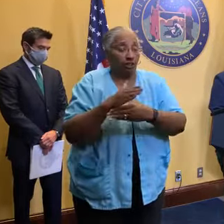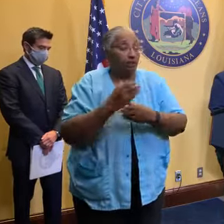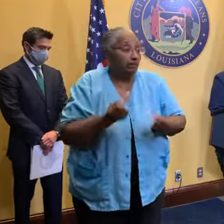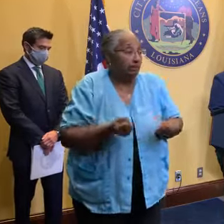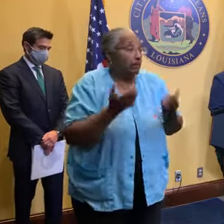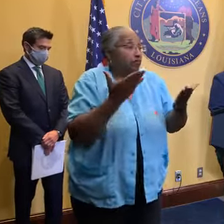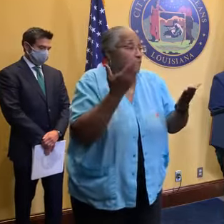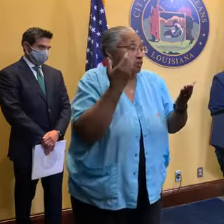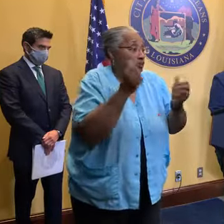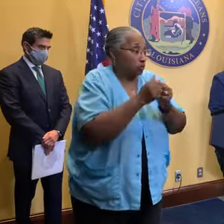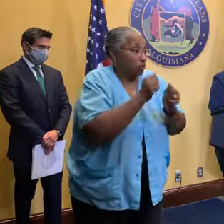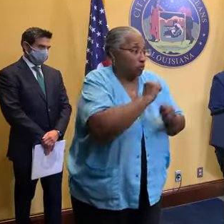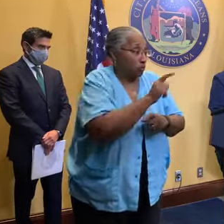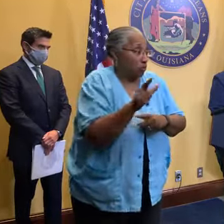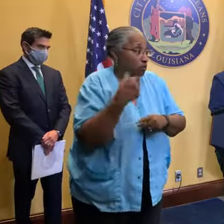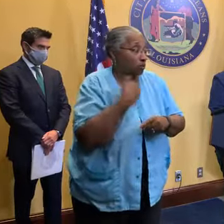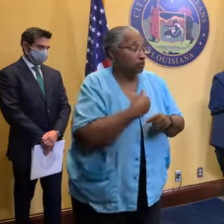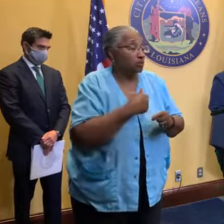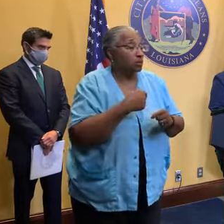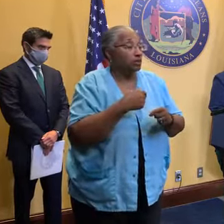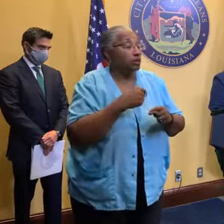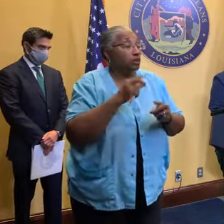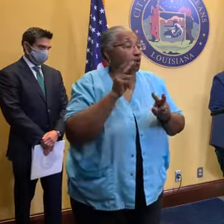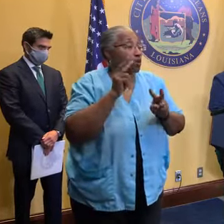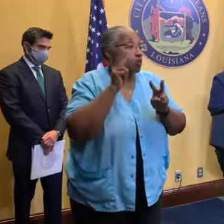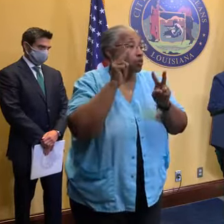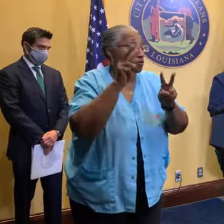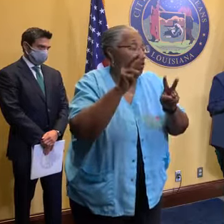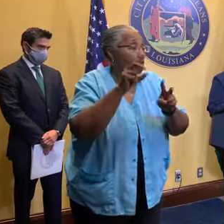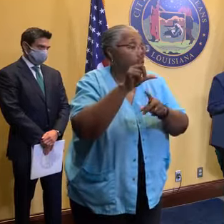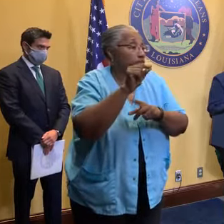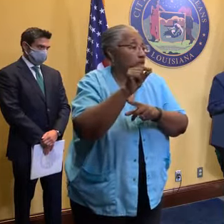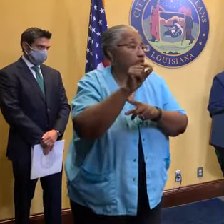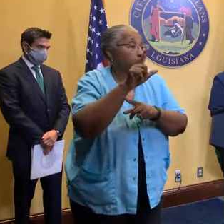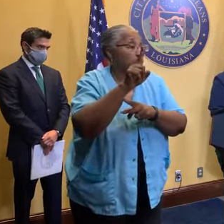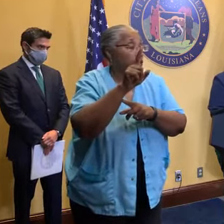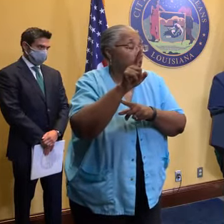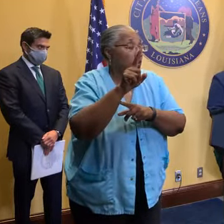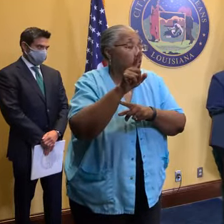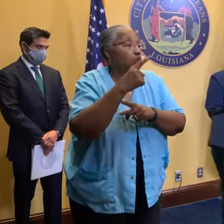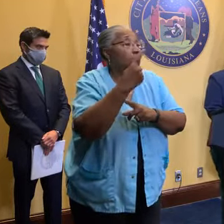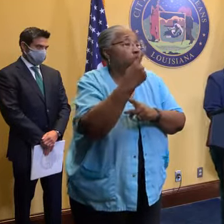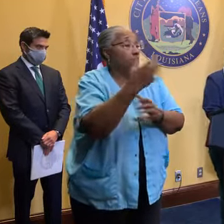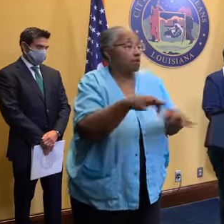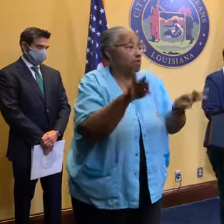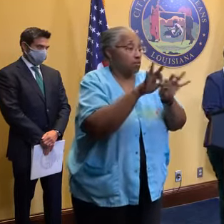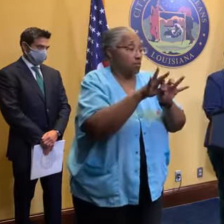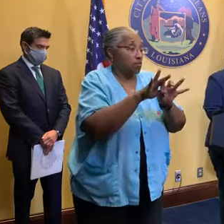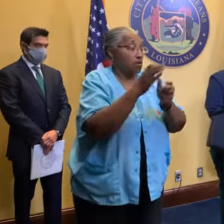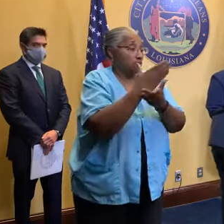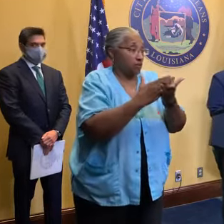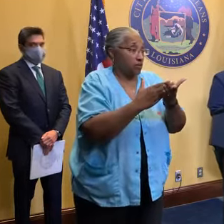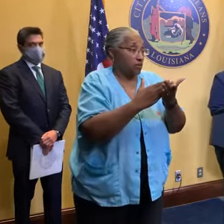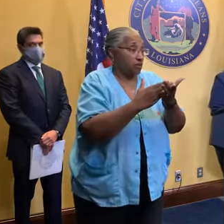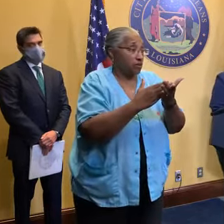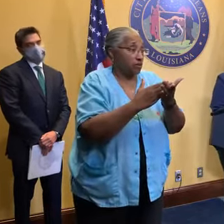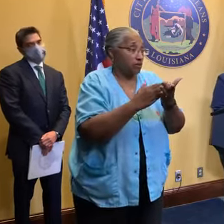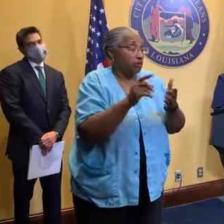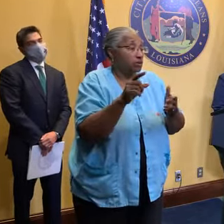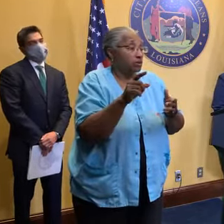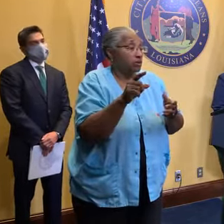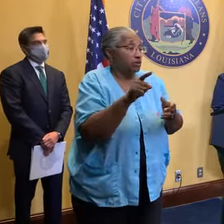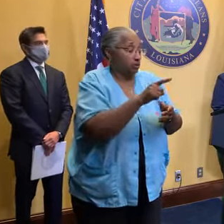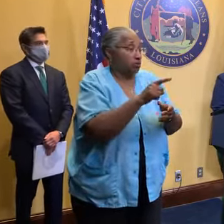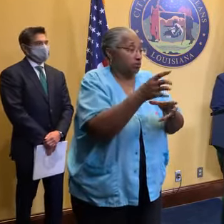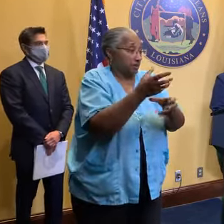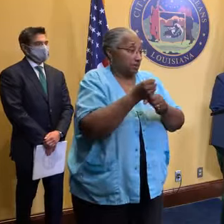sacrifice. So as we look forward to 2021, one of the most important factors, if none at all, that you get from